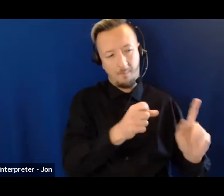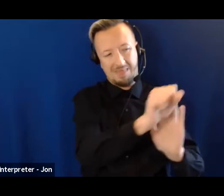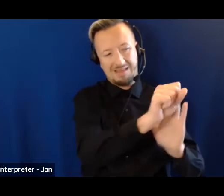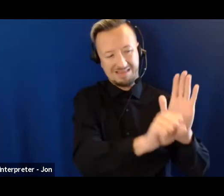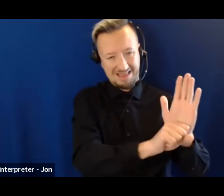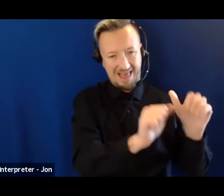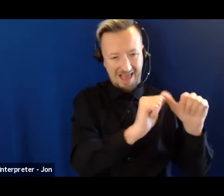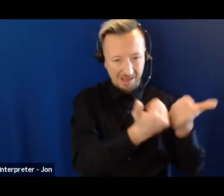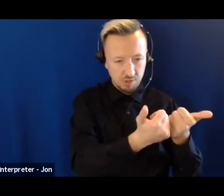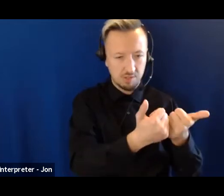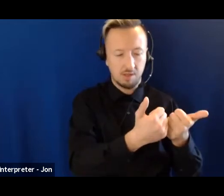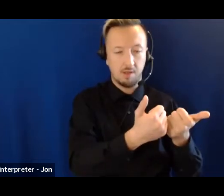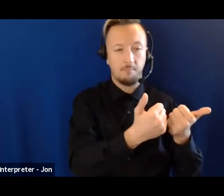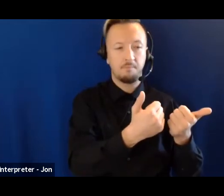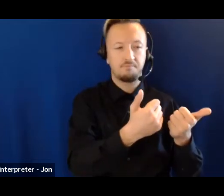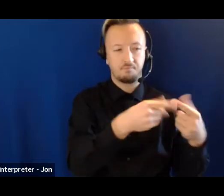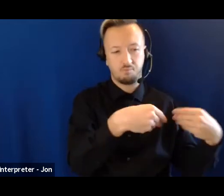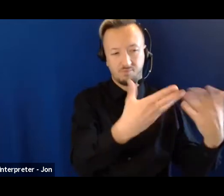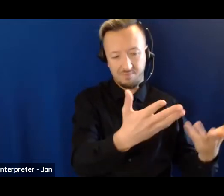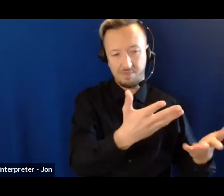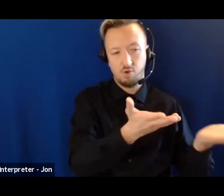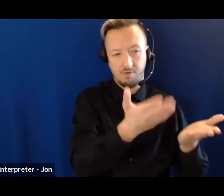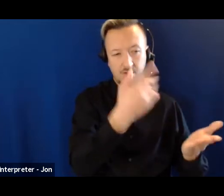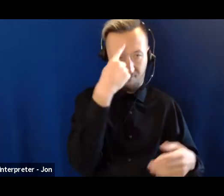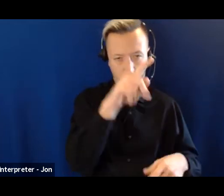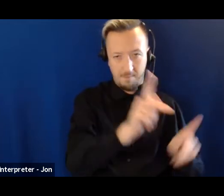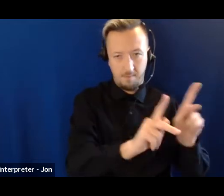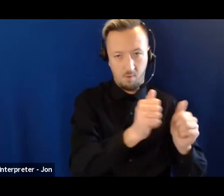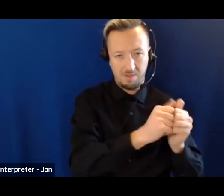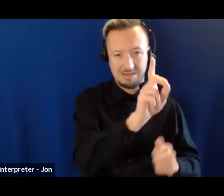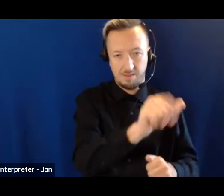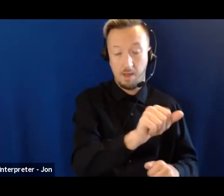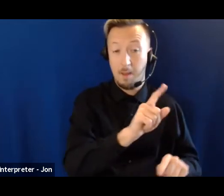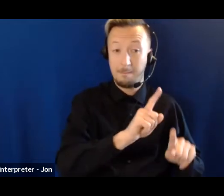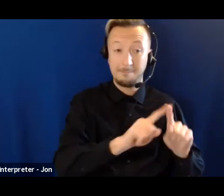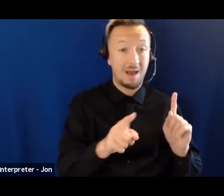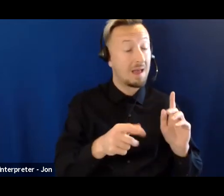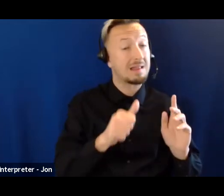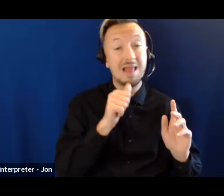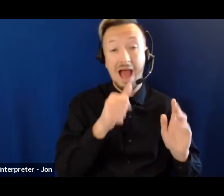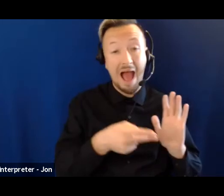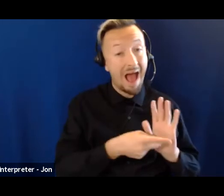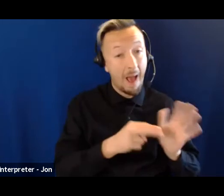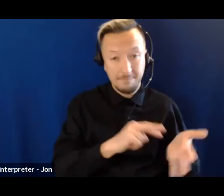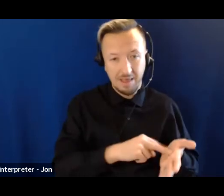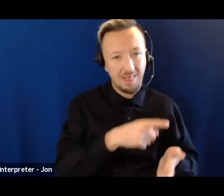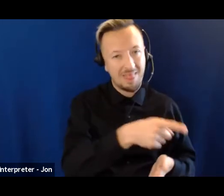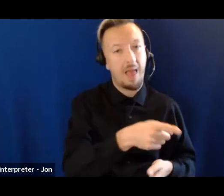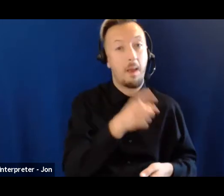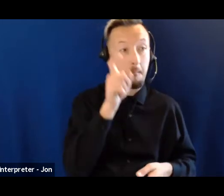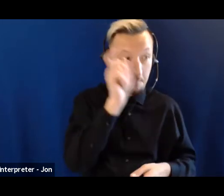state agencies that provide services for individuals with disabilities, doesn't mean they have to be employees of the